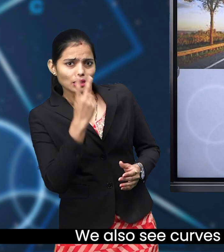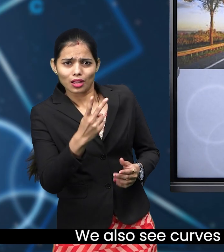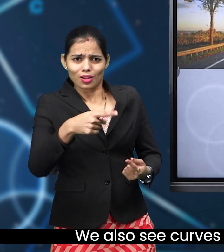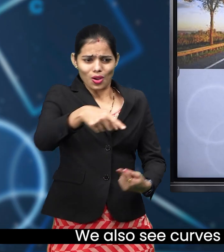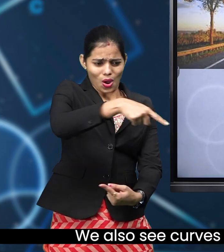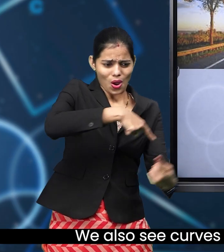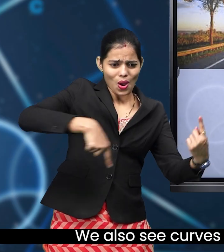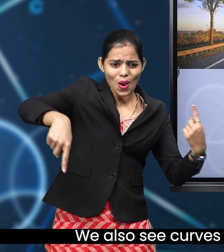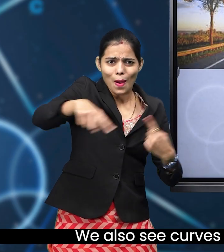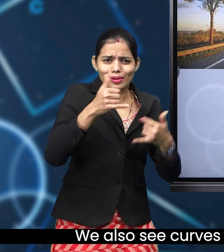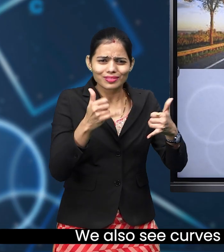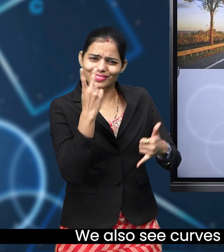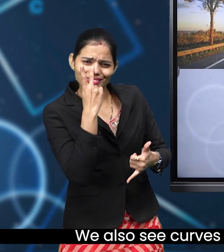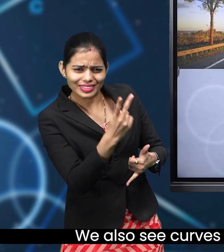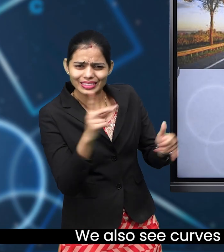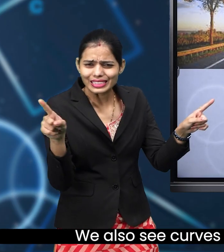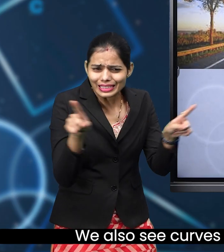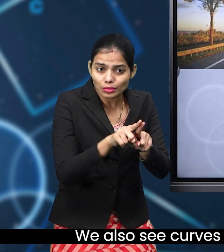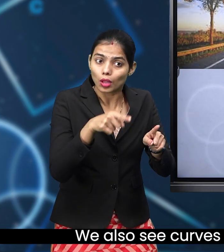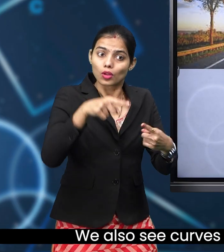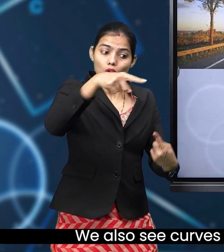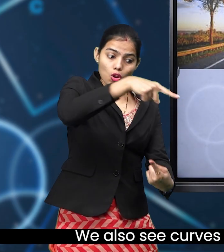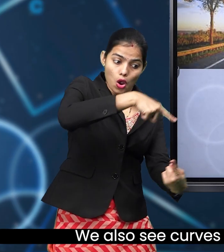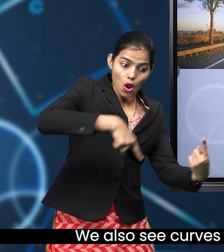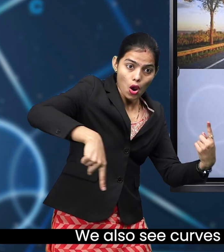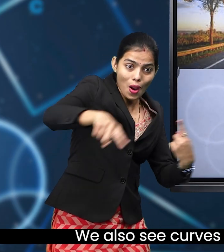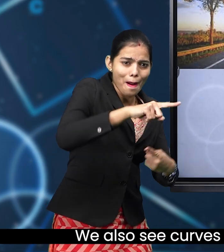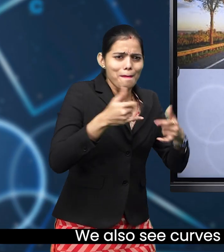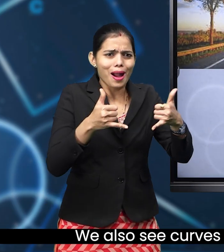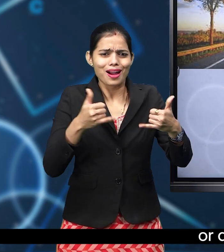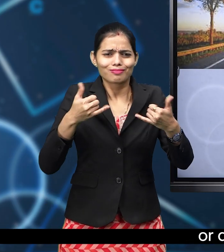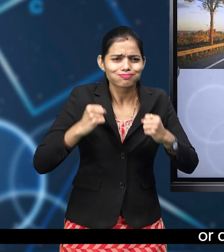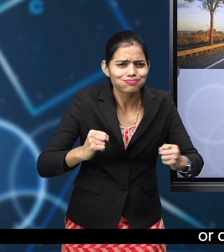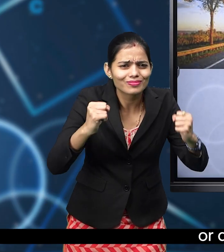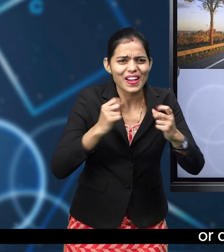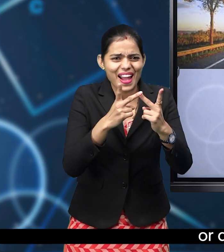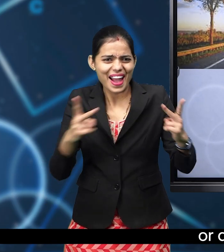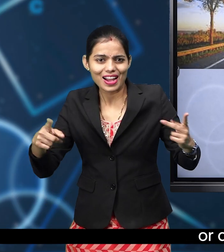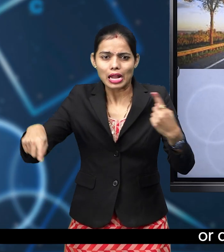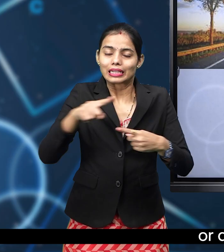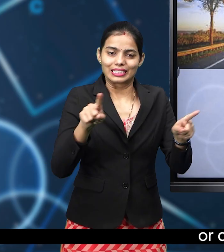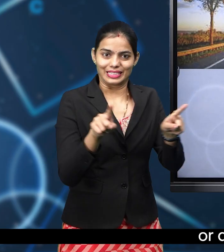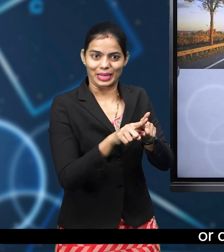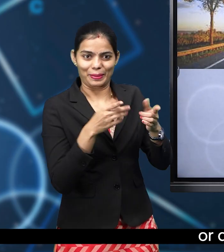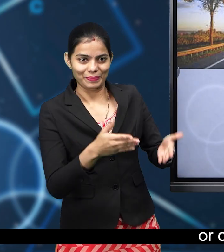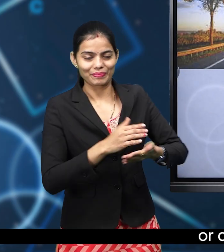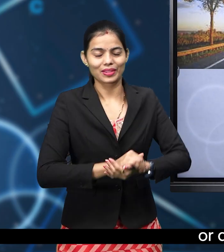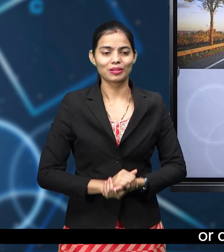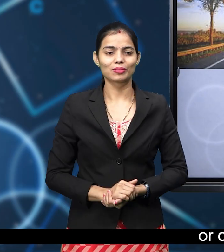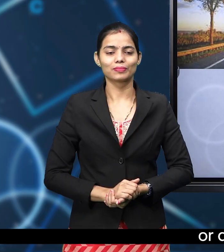We also see curves around us, like the shape of a park or a playground slide.